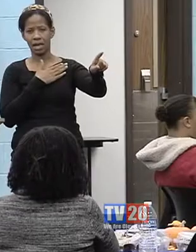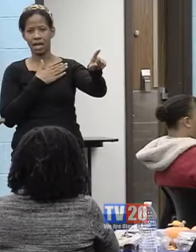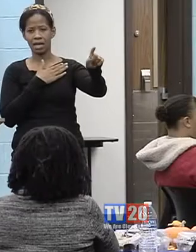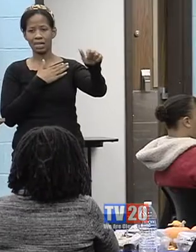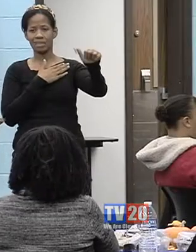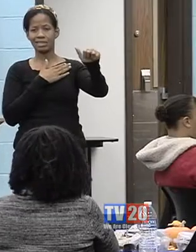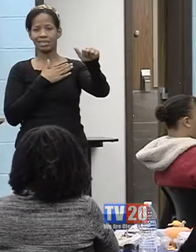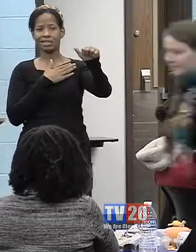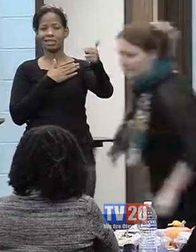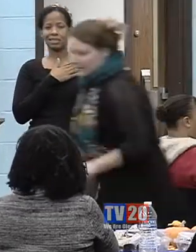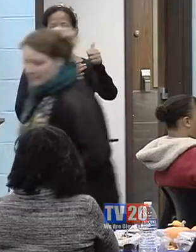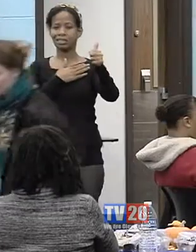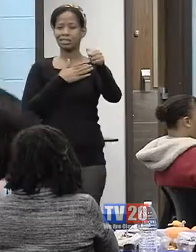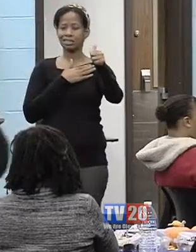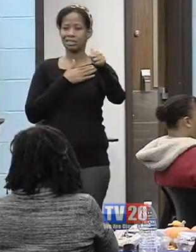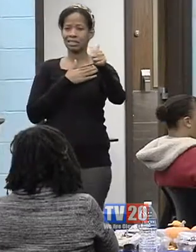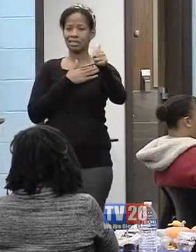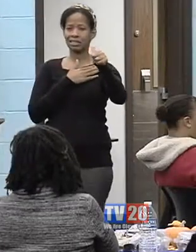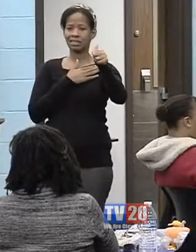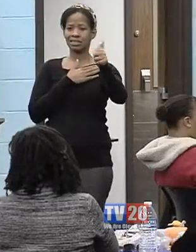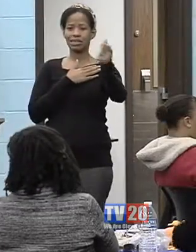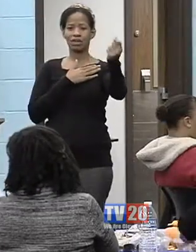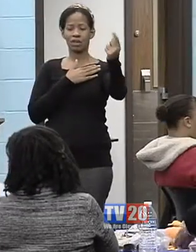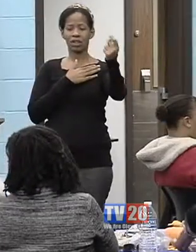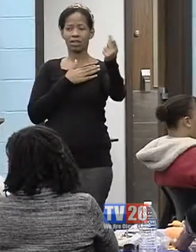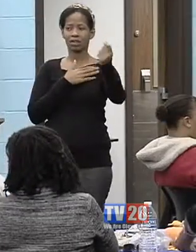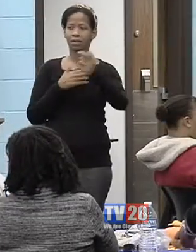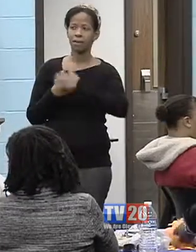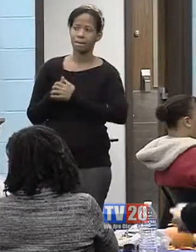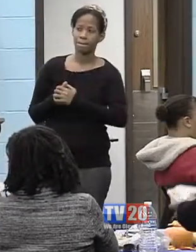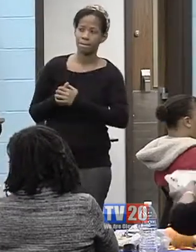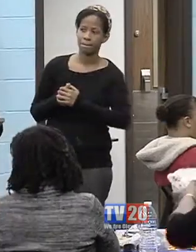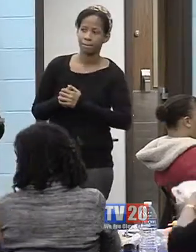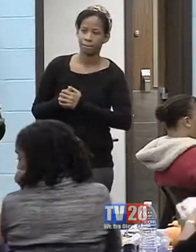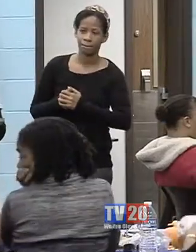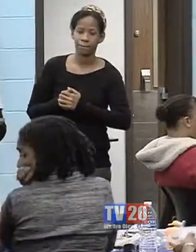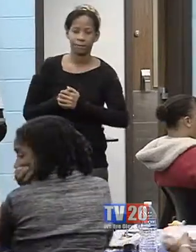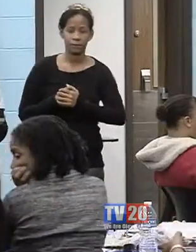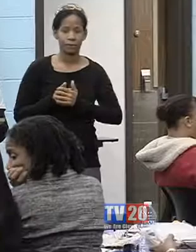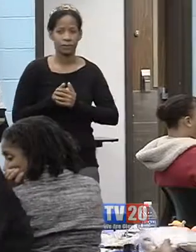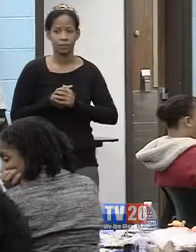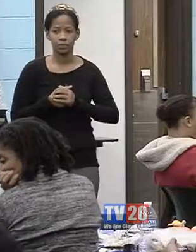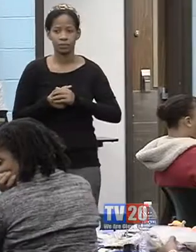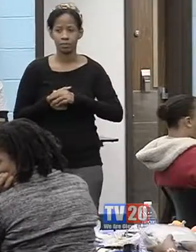11 o'clock. Right, right. That's great. So anything else?